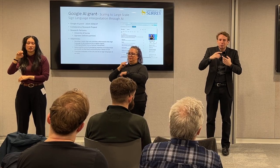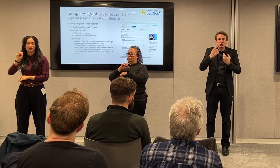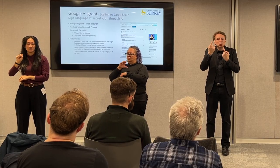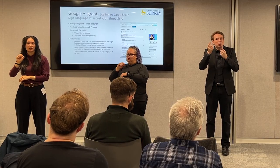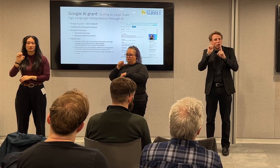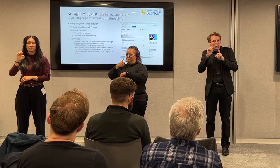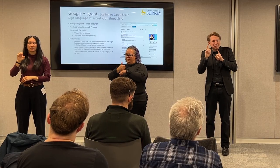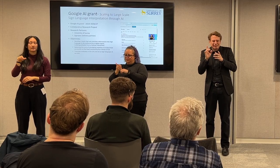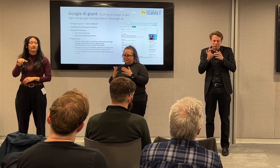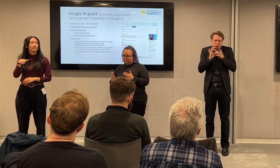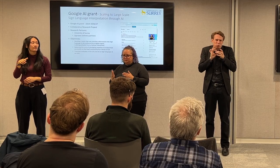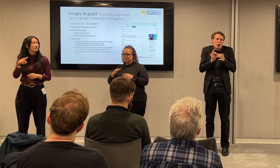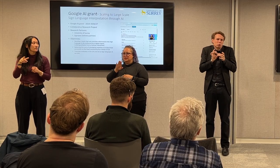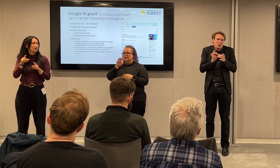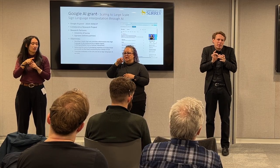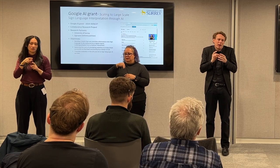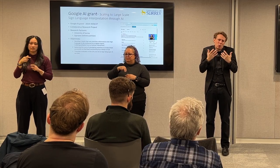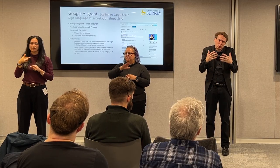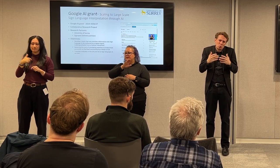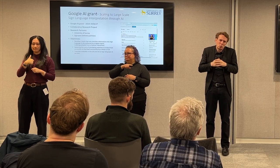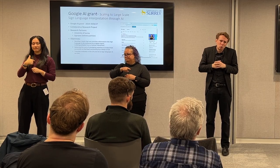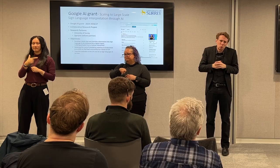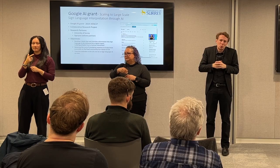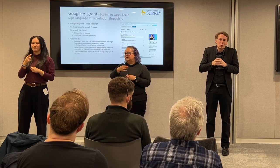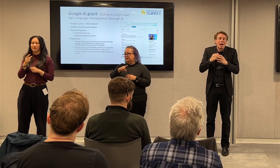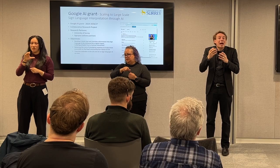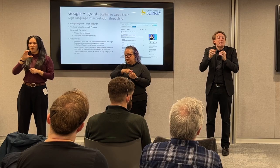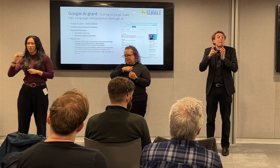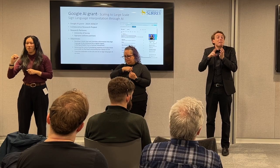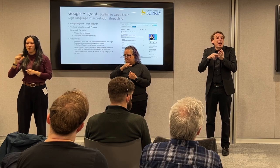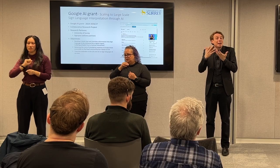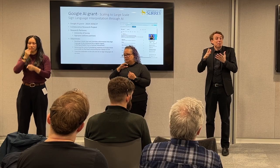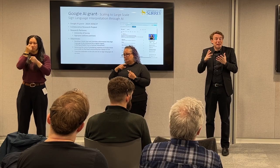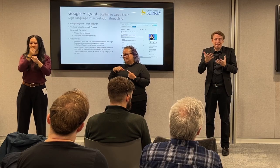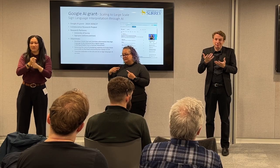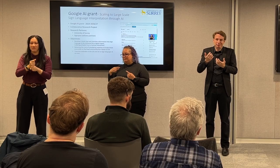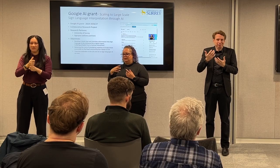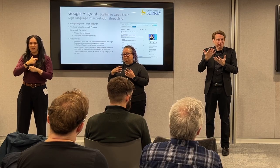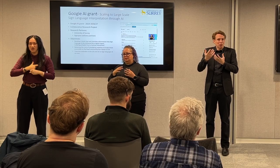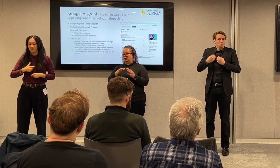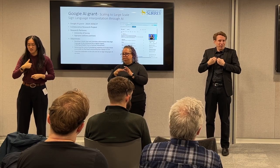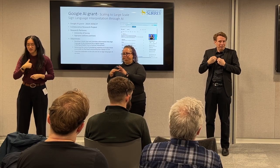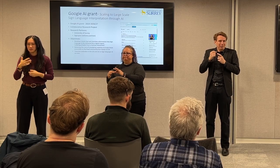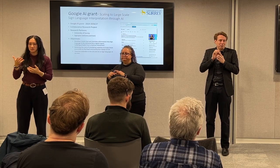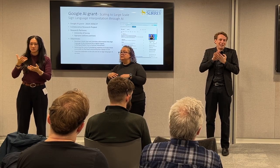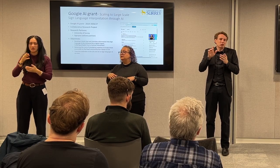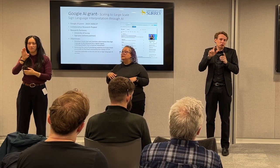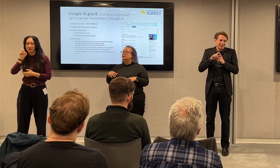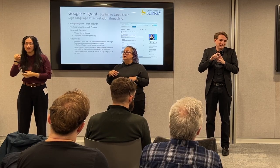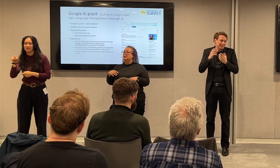co-founders, and Ben did his PhD with me, so it's a spin-off from the uni. Like I say, it's about